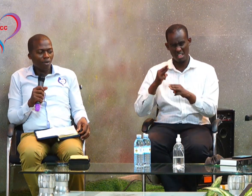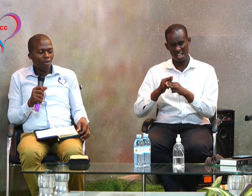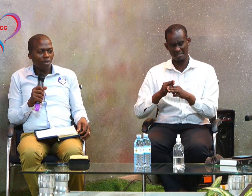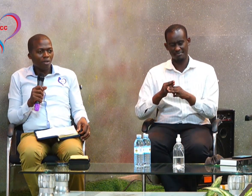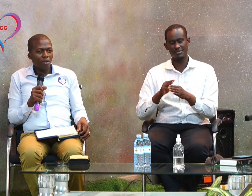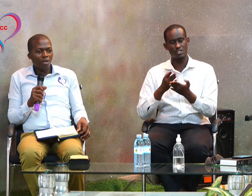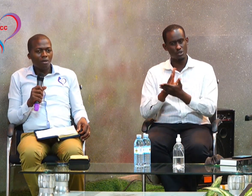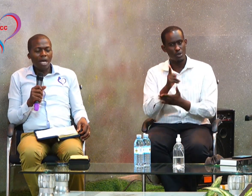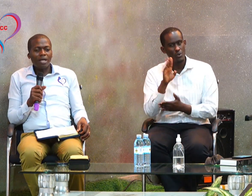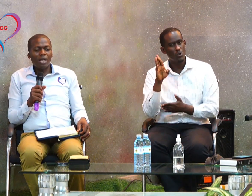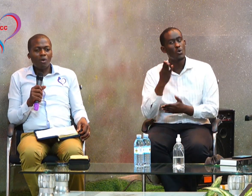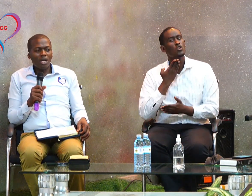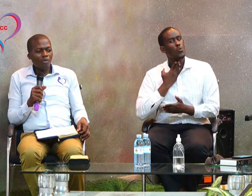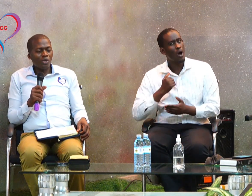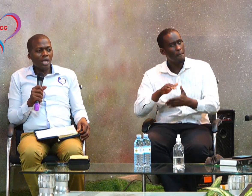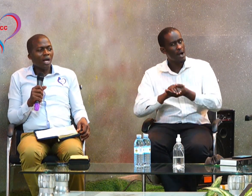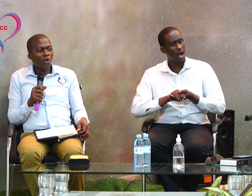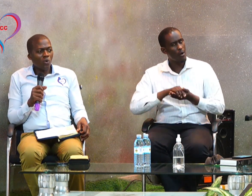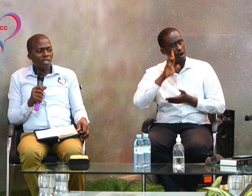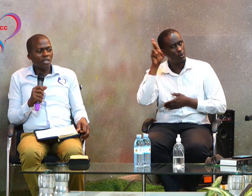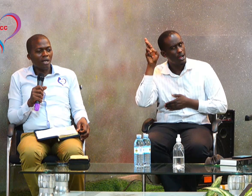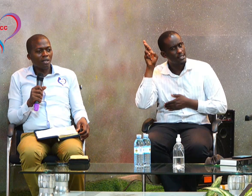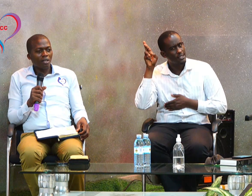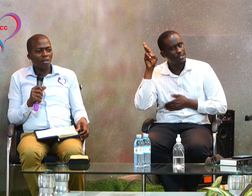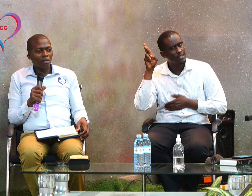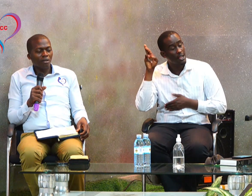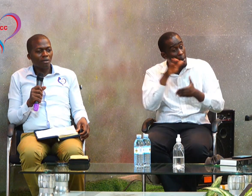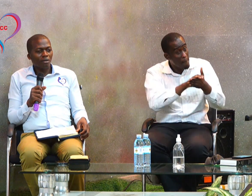really want to marry? Because